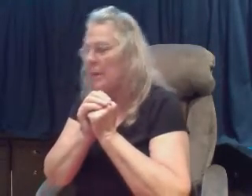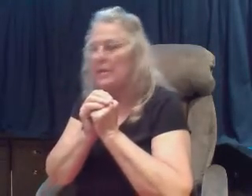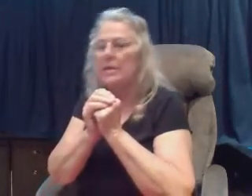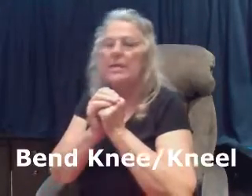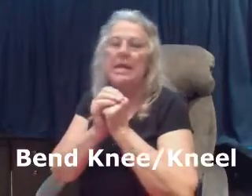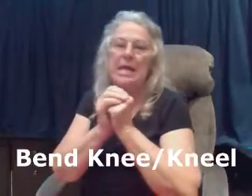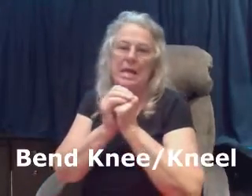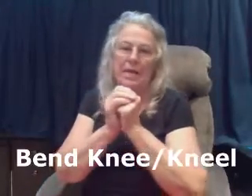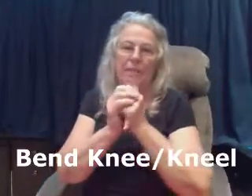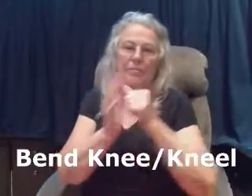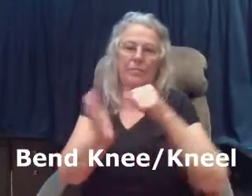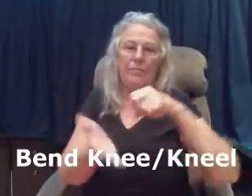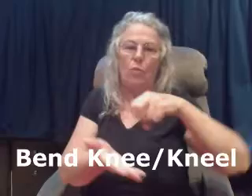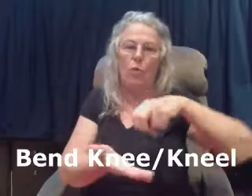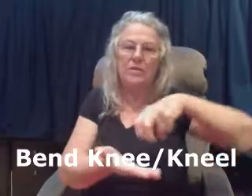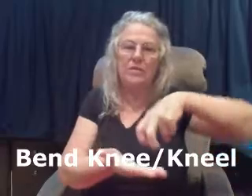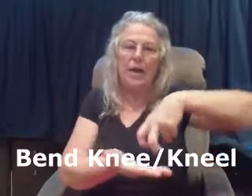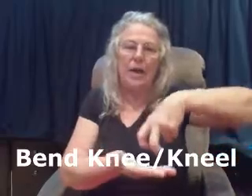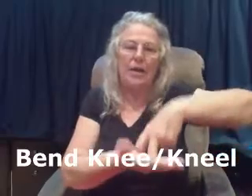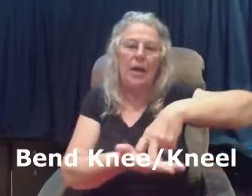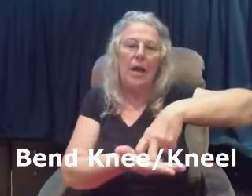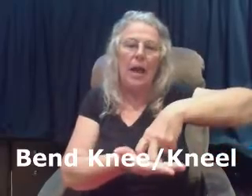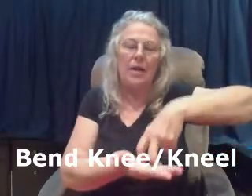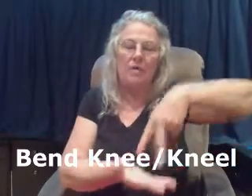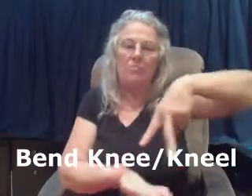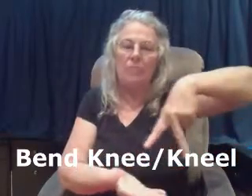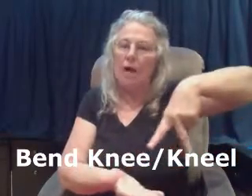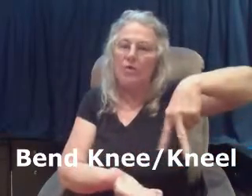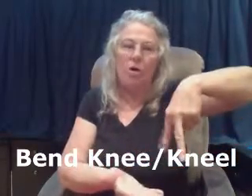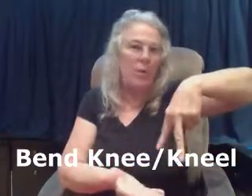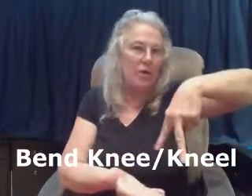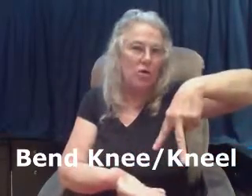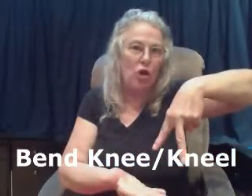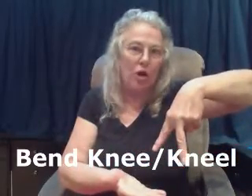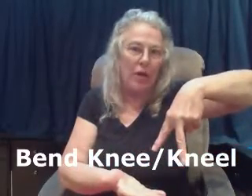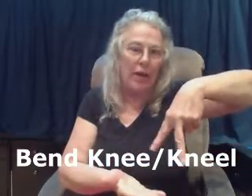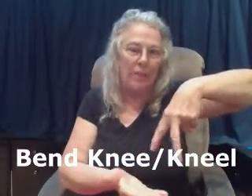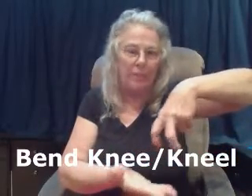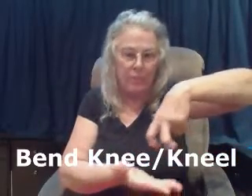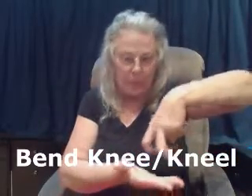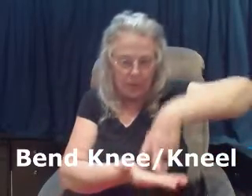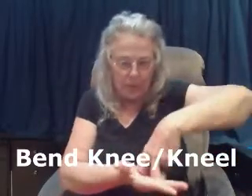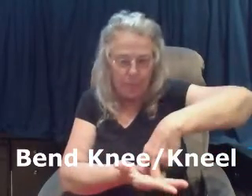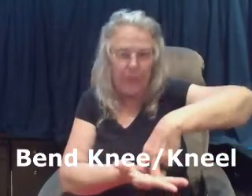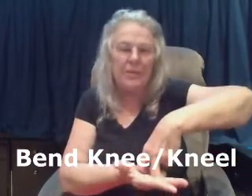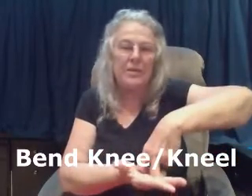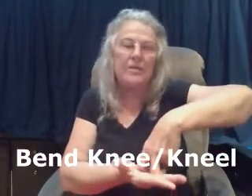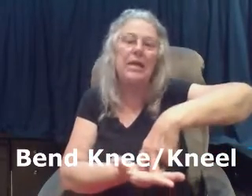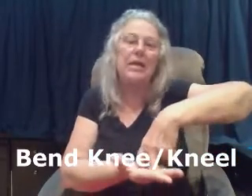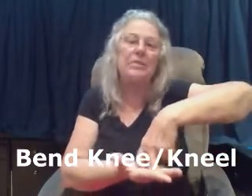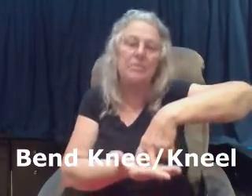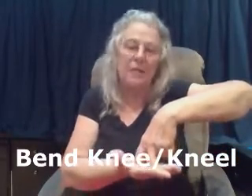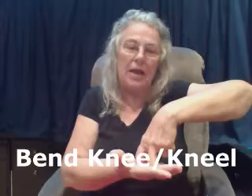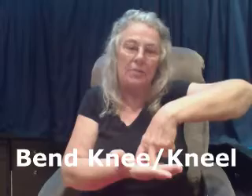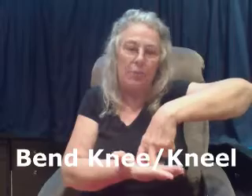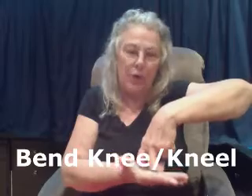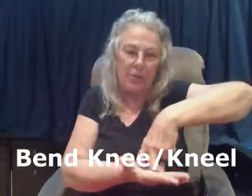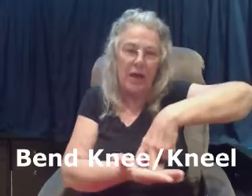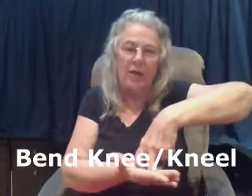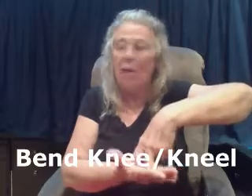Bended knee, one sign, and I talk about Charlie. Bend his knees and put him down